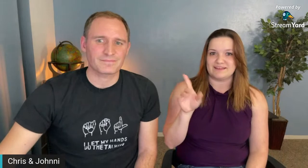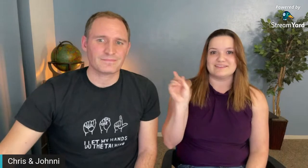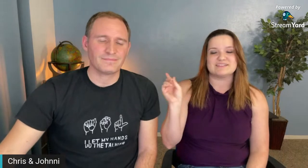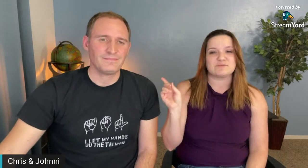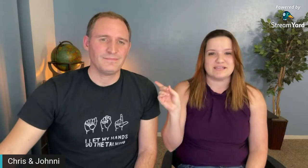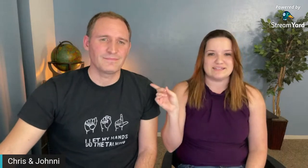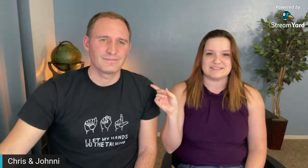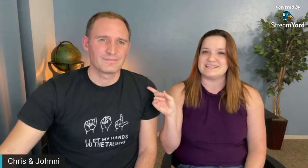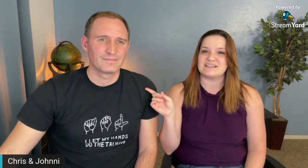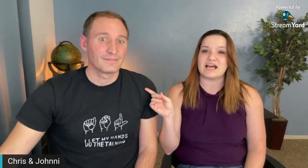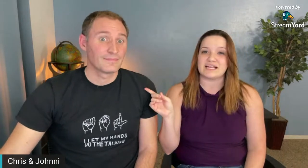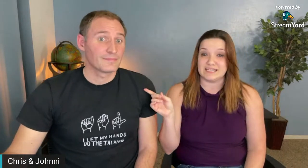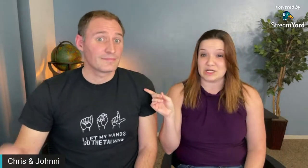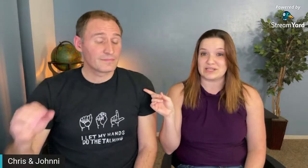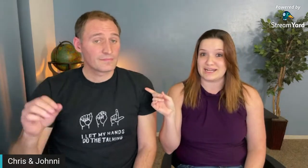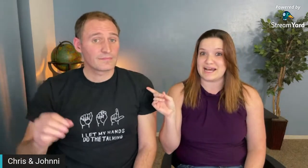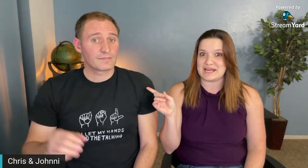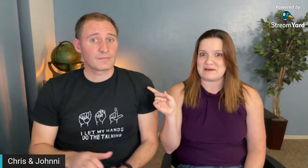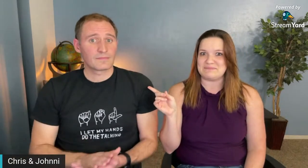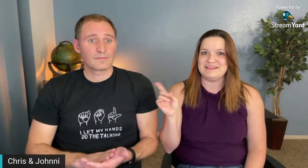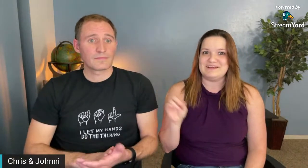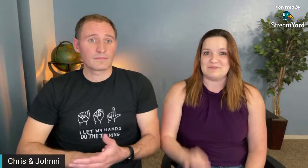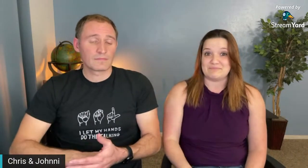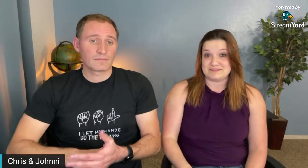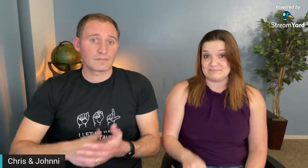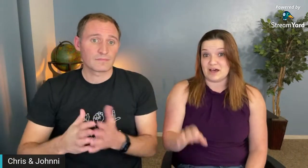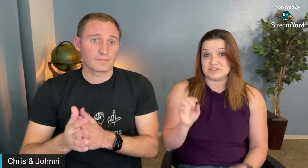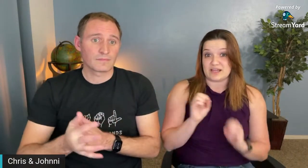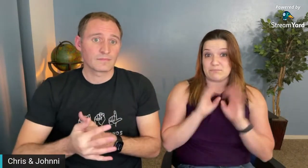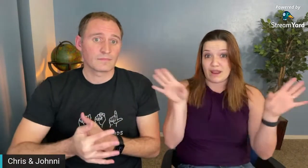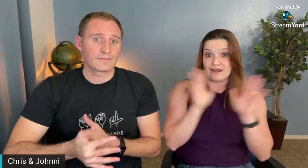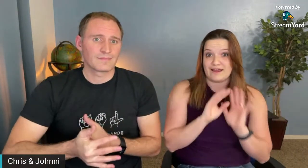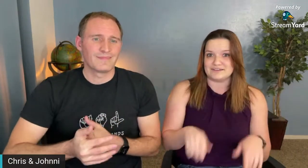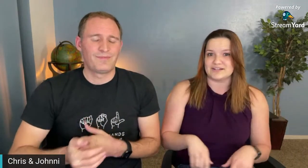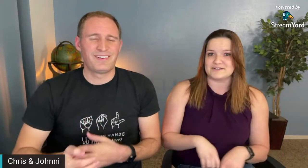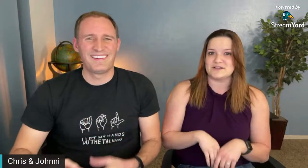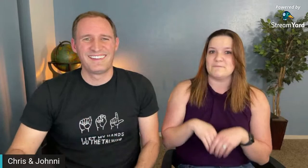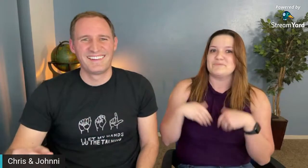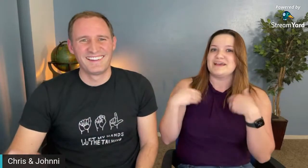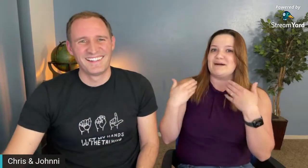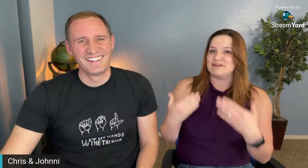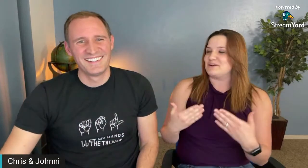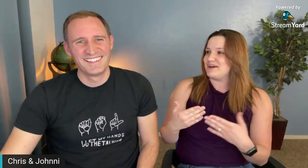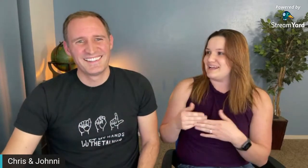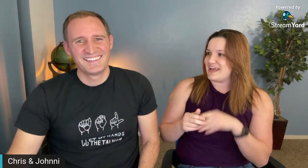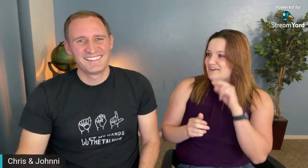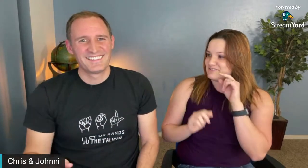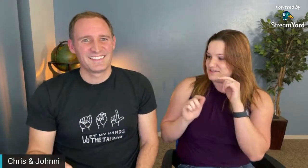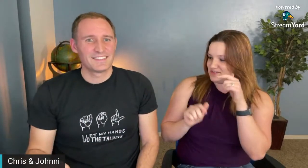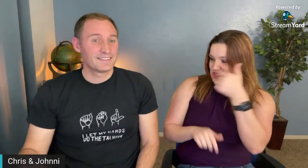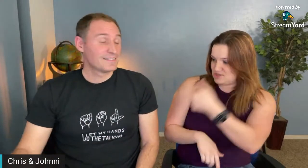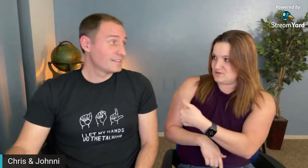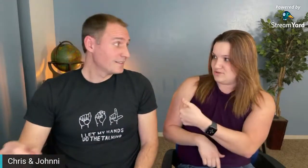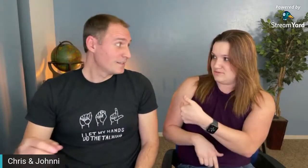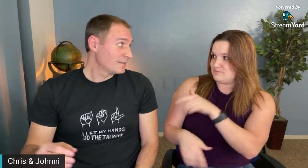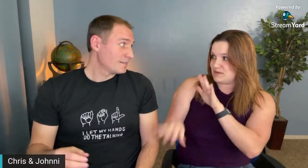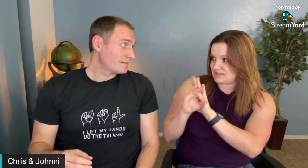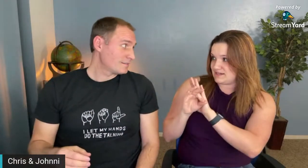fingerspelling, this is where he does it. He's a lot clearer than I am. I'll just like out there. So I'm going to go ahead and have you pick the